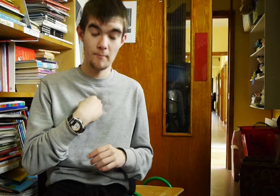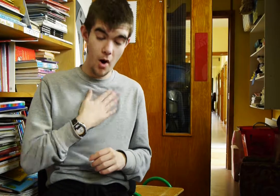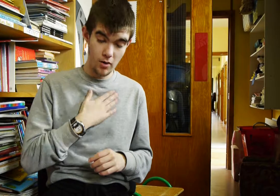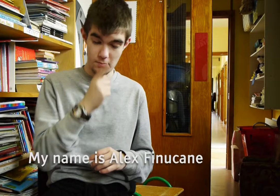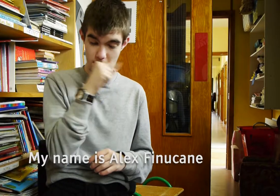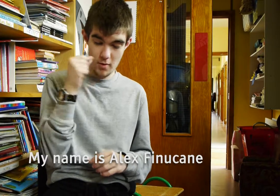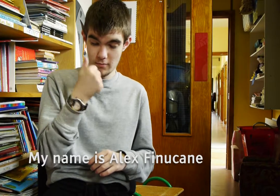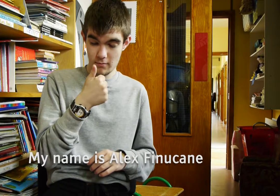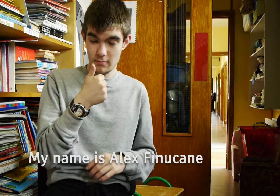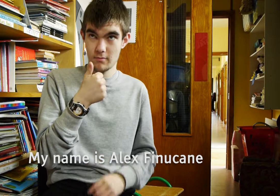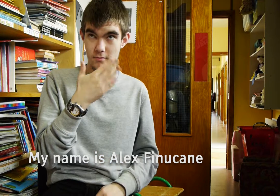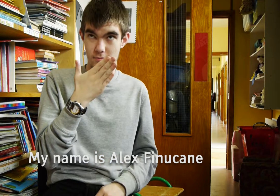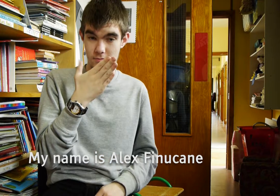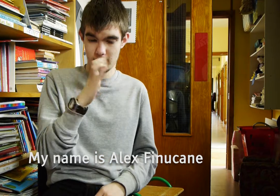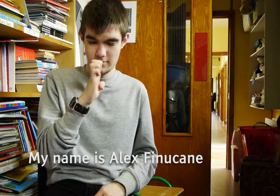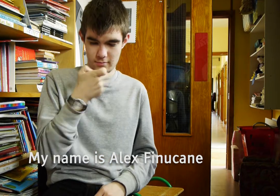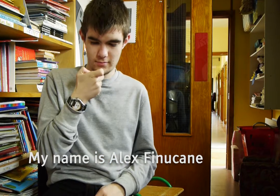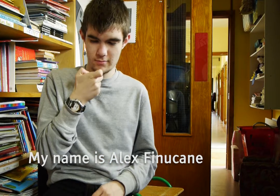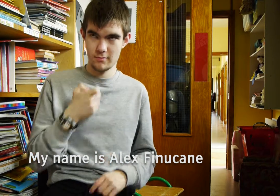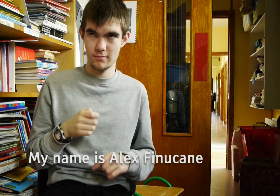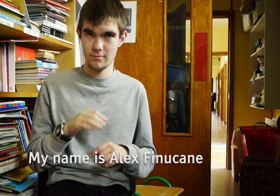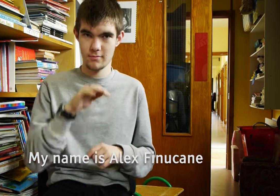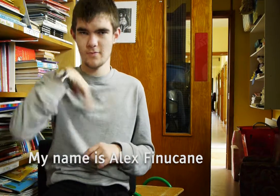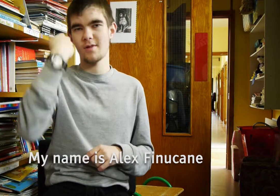Well. My name is Alex.